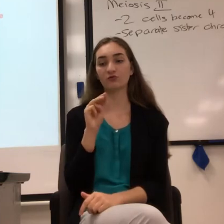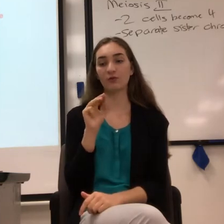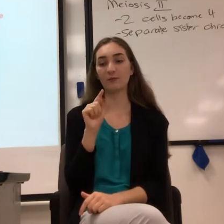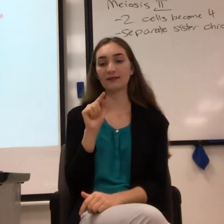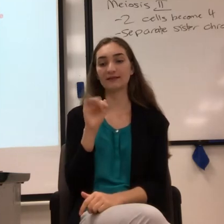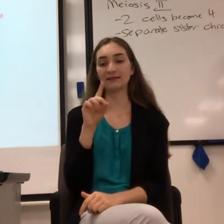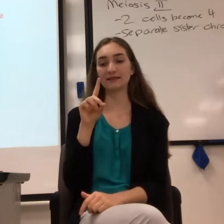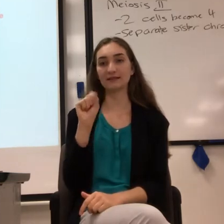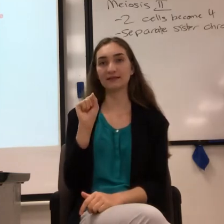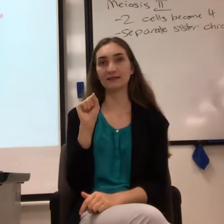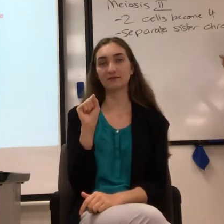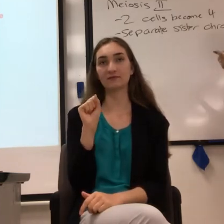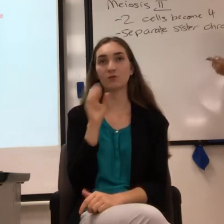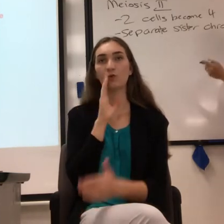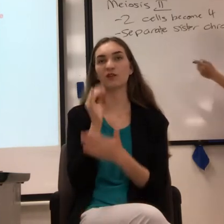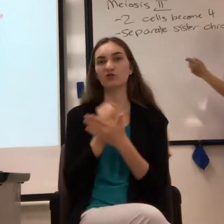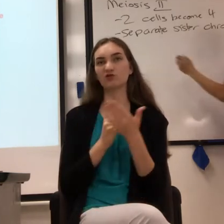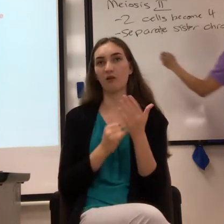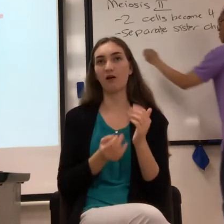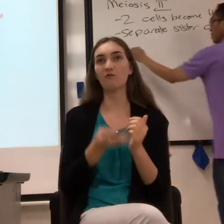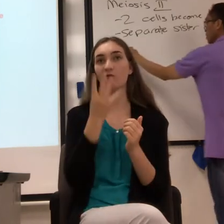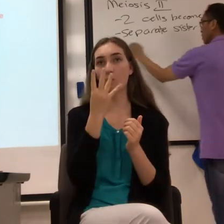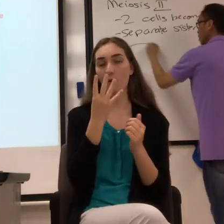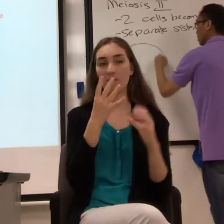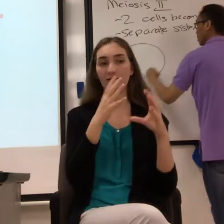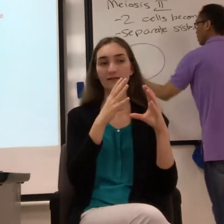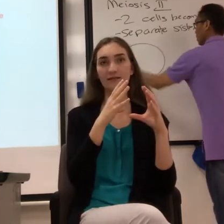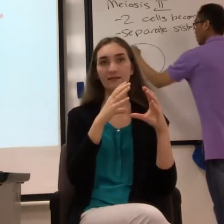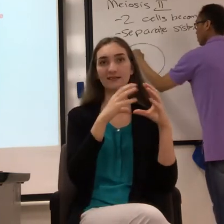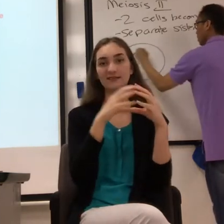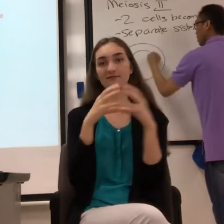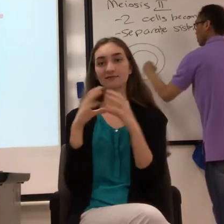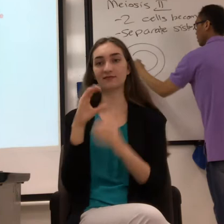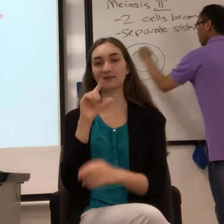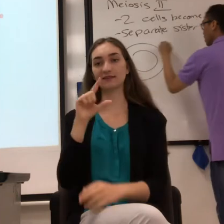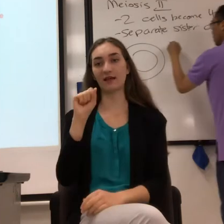chromatids. So I'm going to draw four cells.